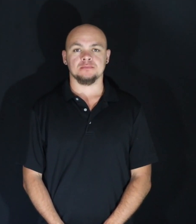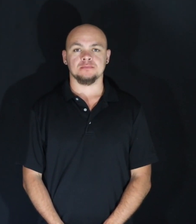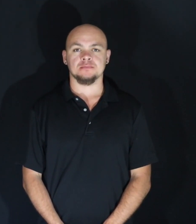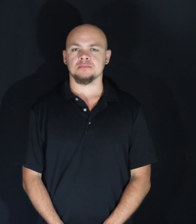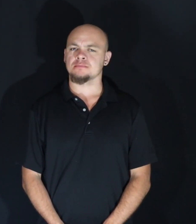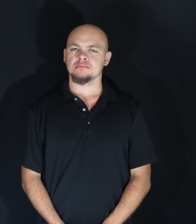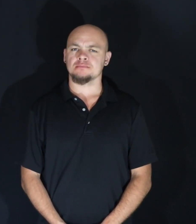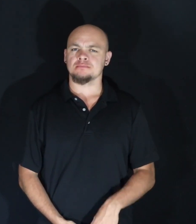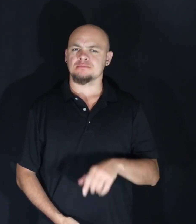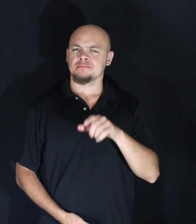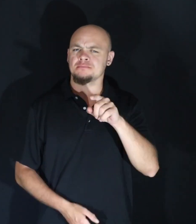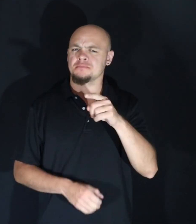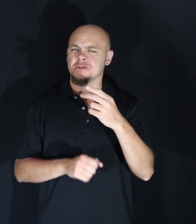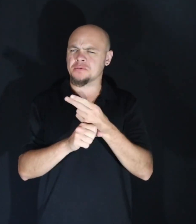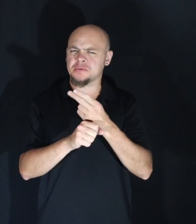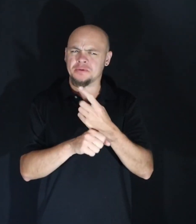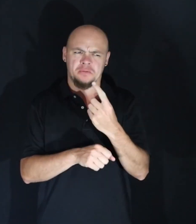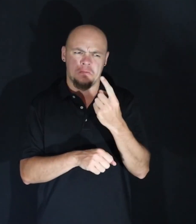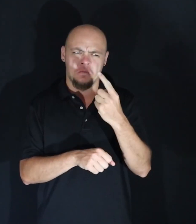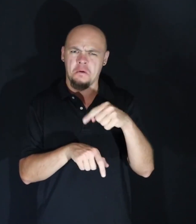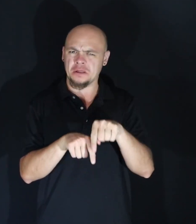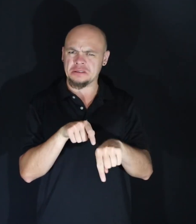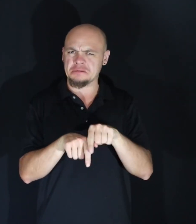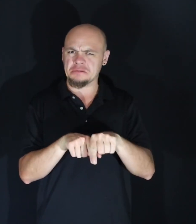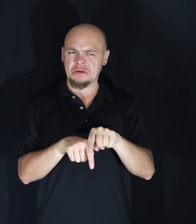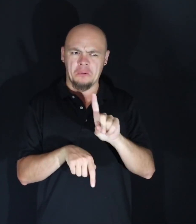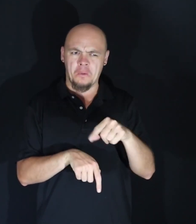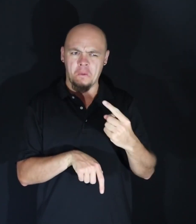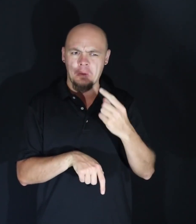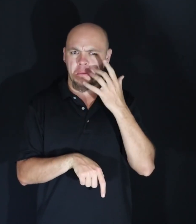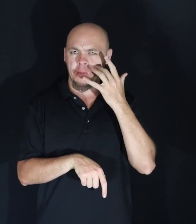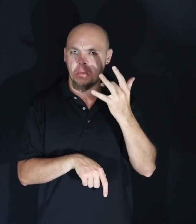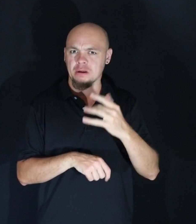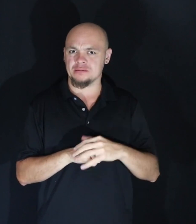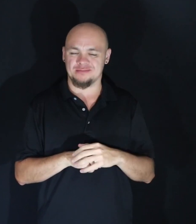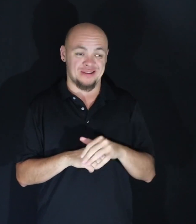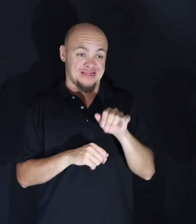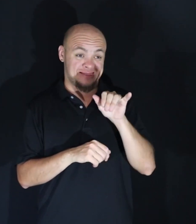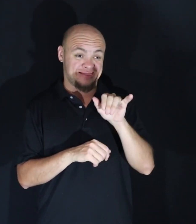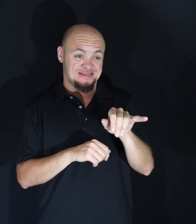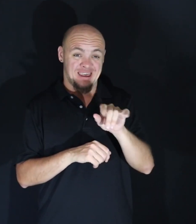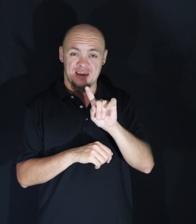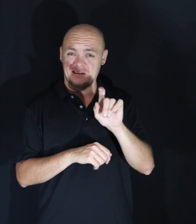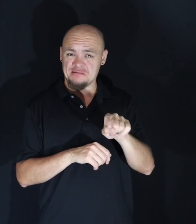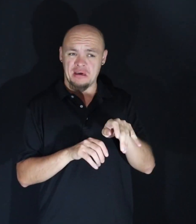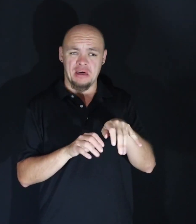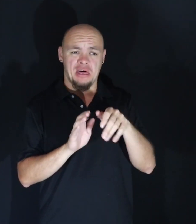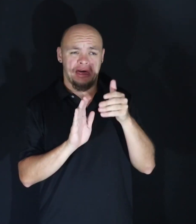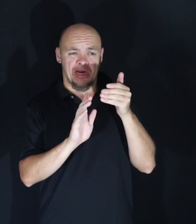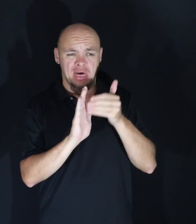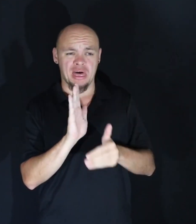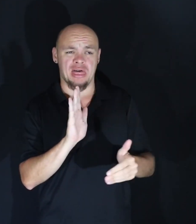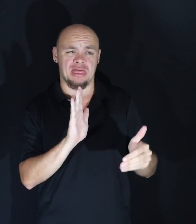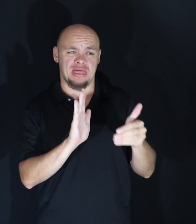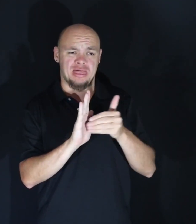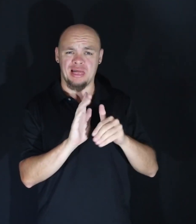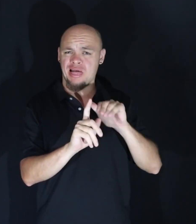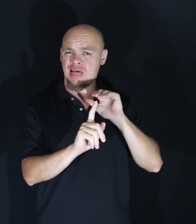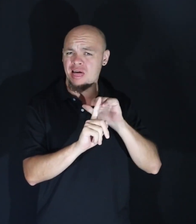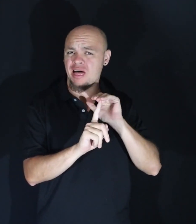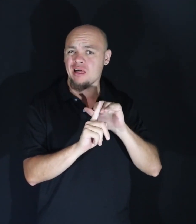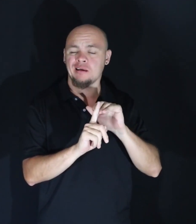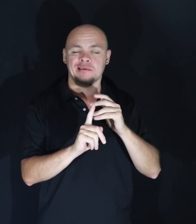Why are you only wearing one sock? I never thought I'd say that statement so many times, constantly.